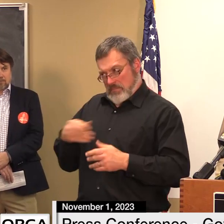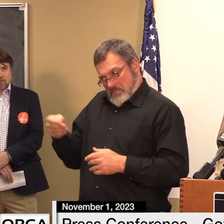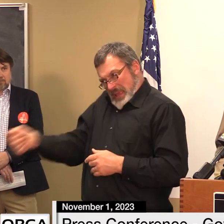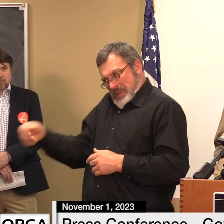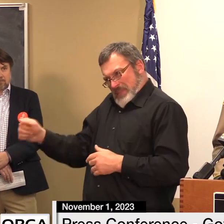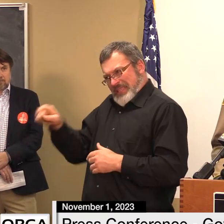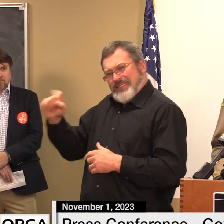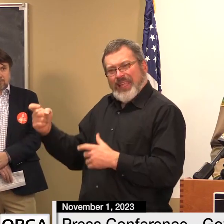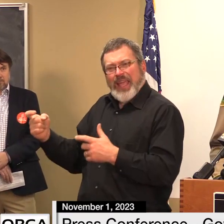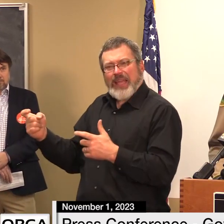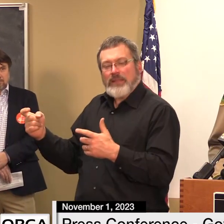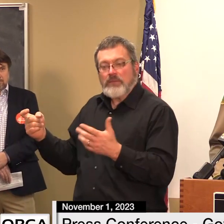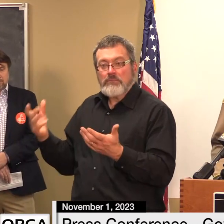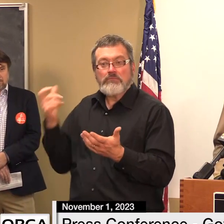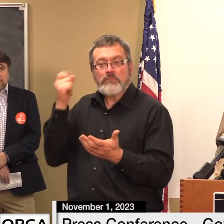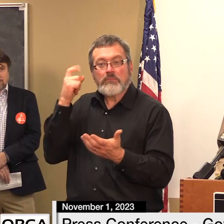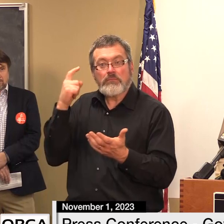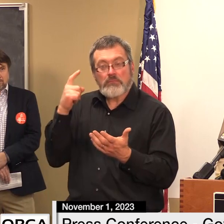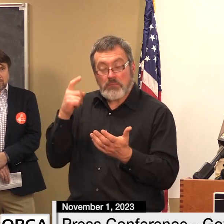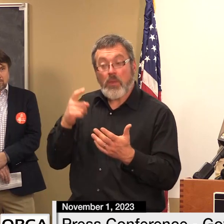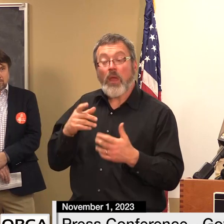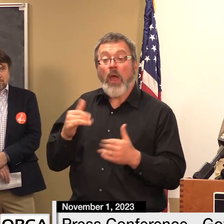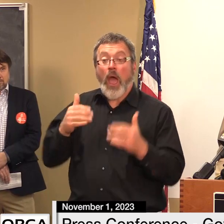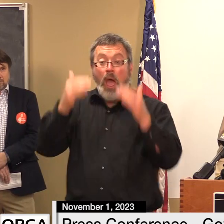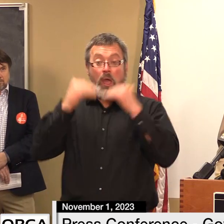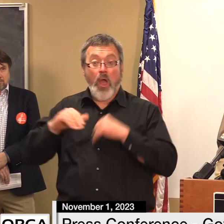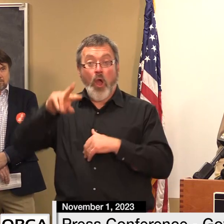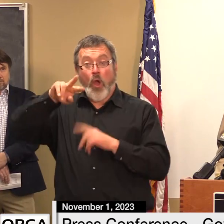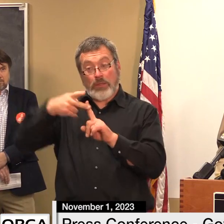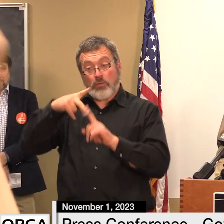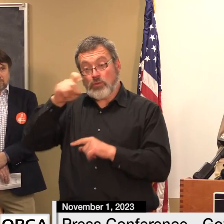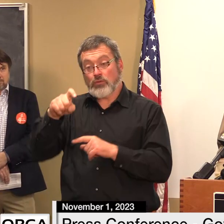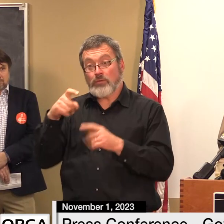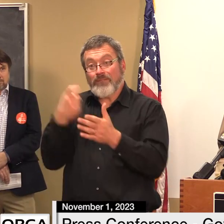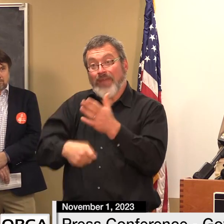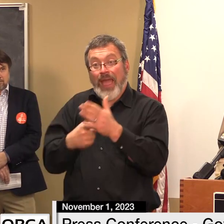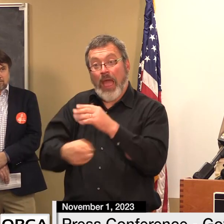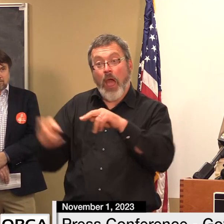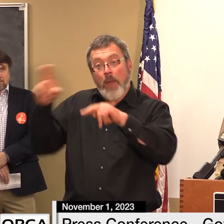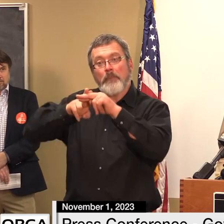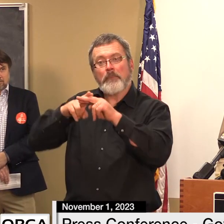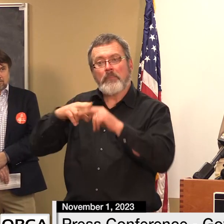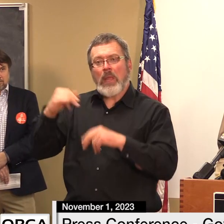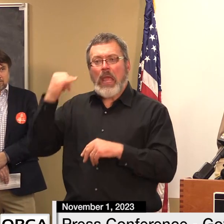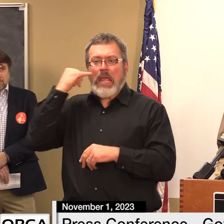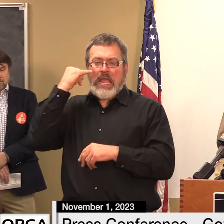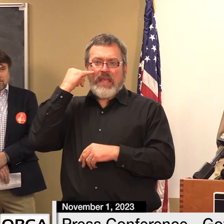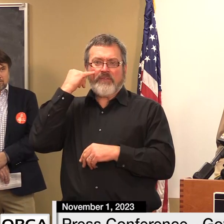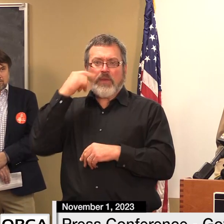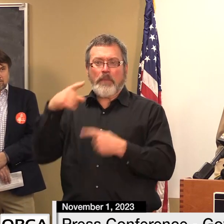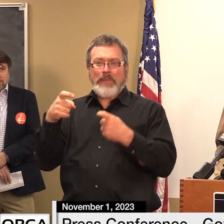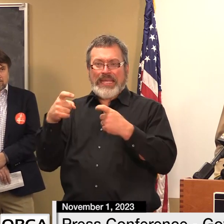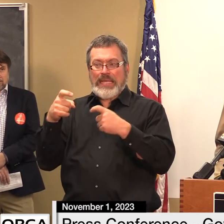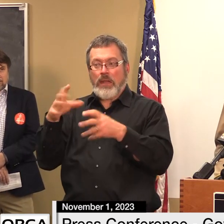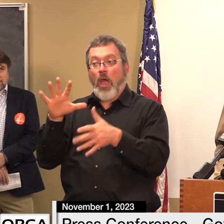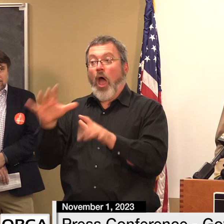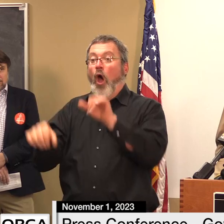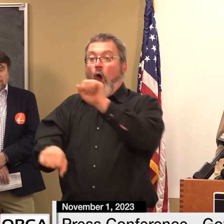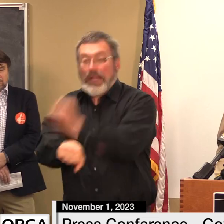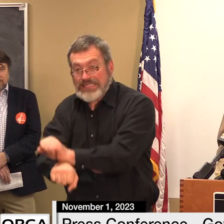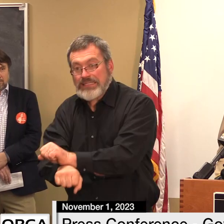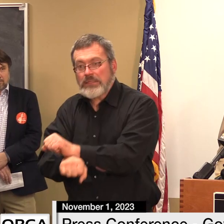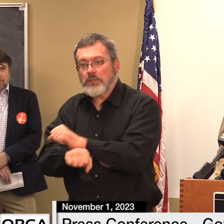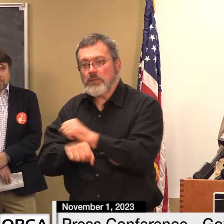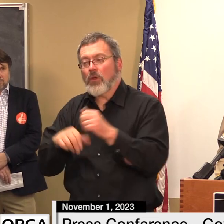are incrementally higher as the speeds go up, and if you reach a certain speed, you can actually be arrested and charged with a crime.